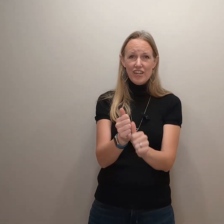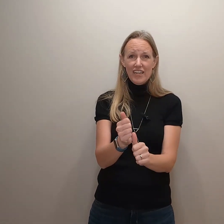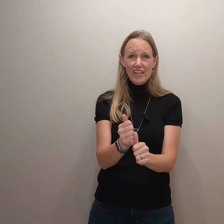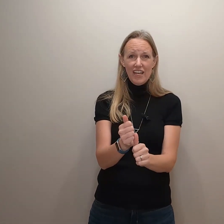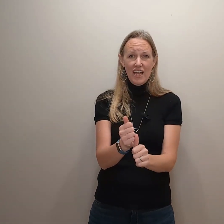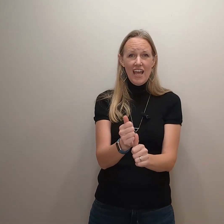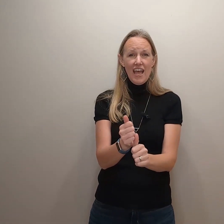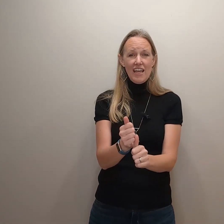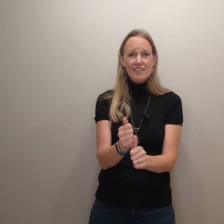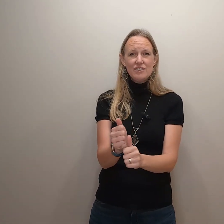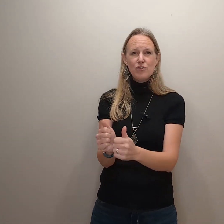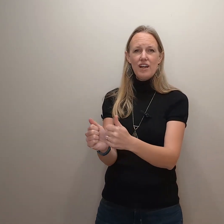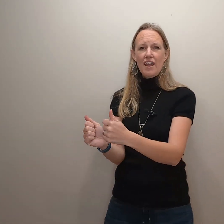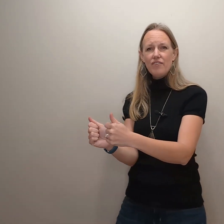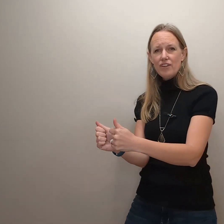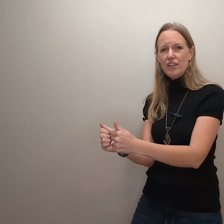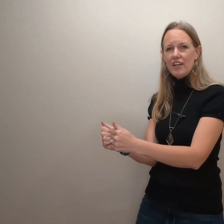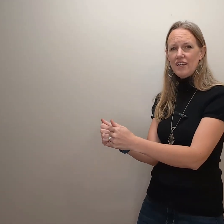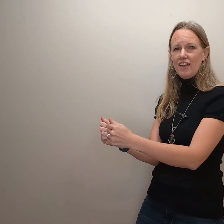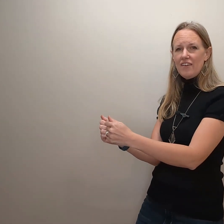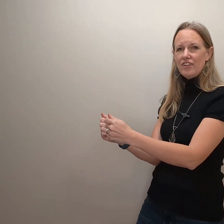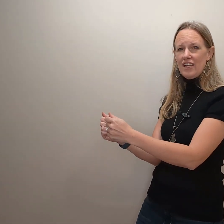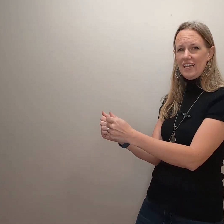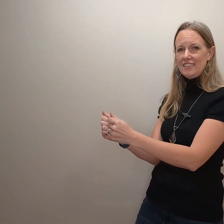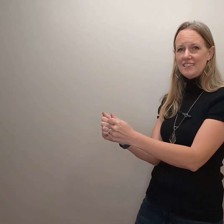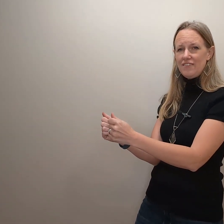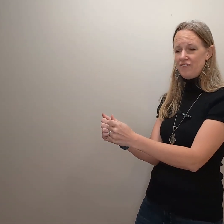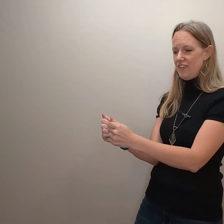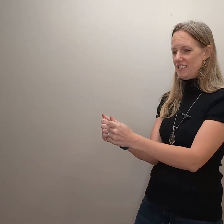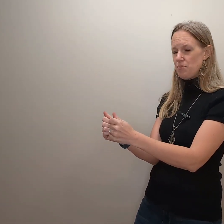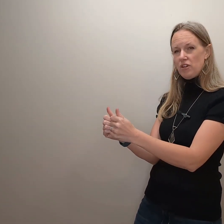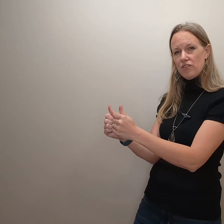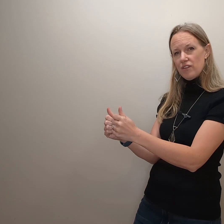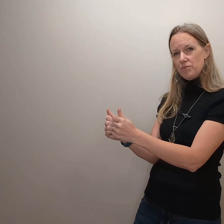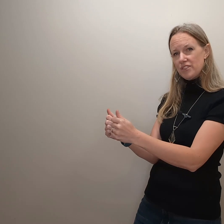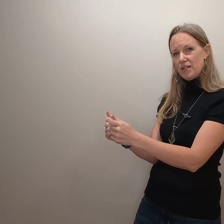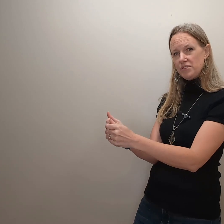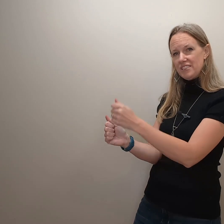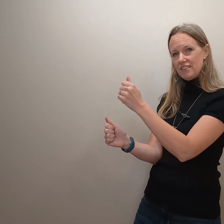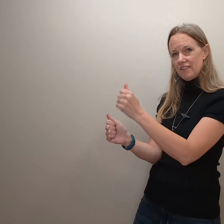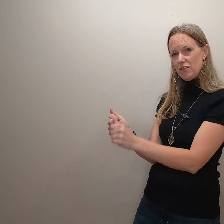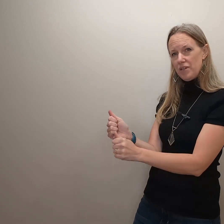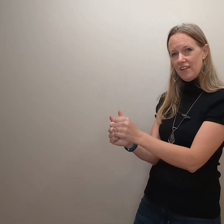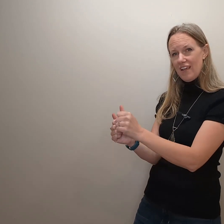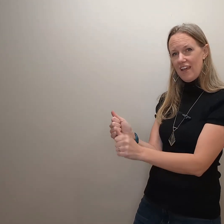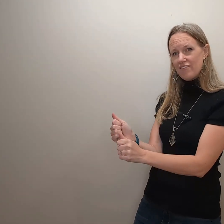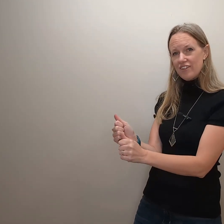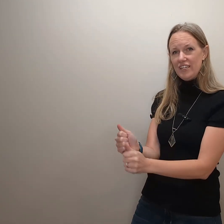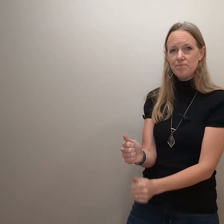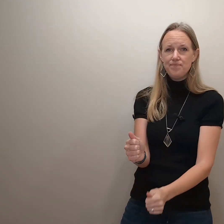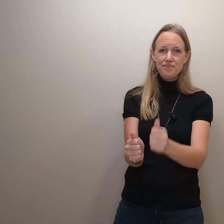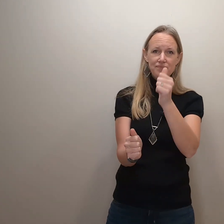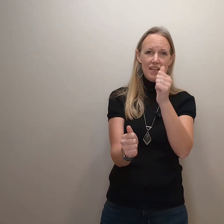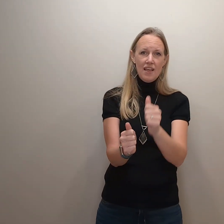every, and so for every, kind of have your hands in fists, but your thumbs are up just a little bit, every